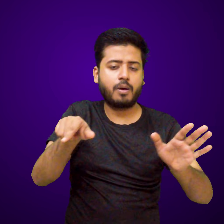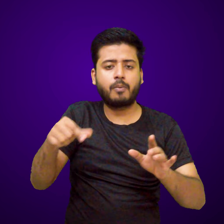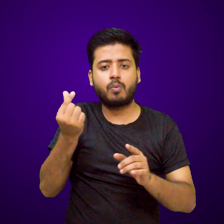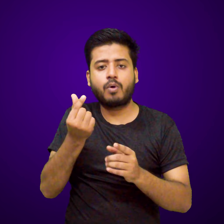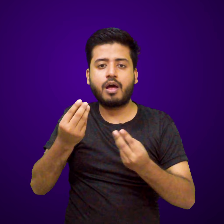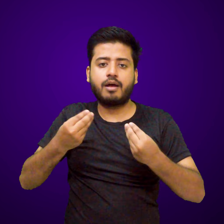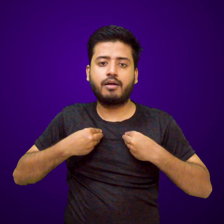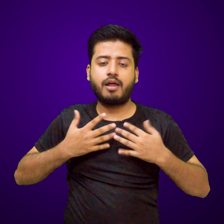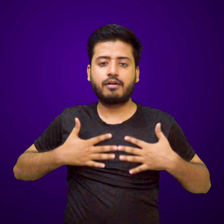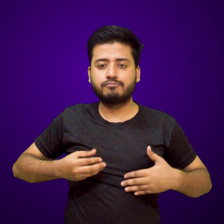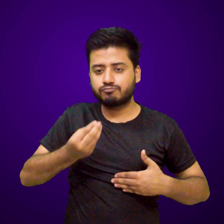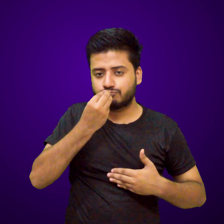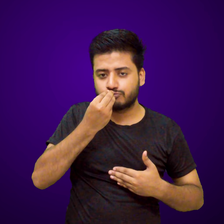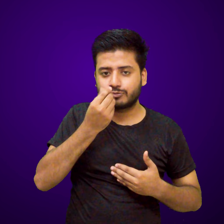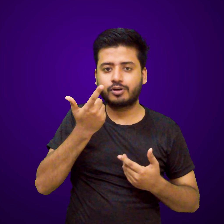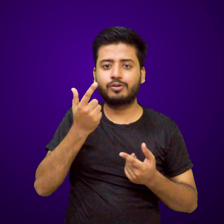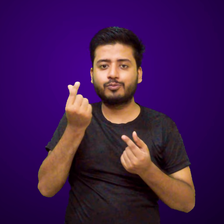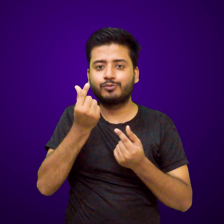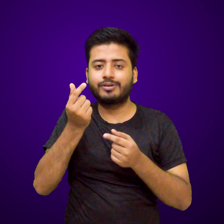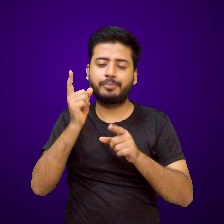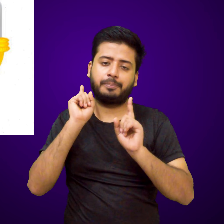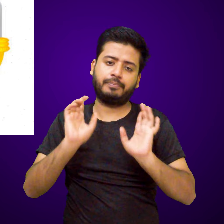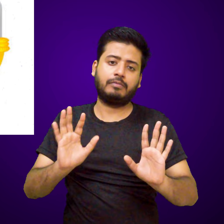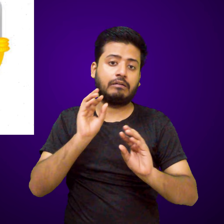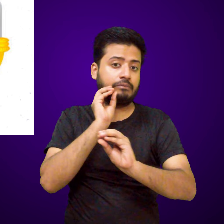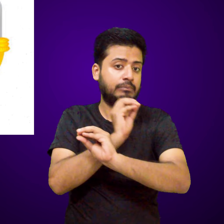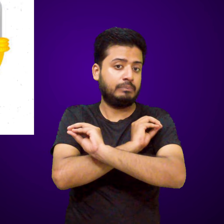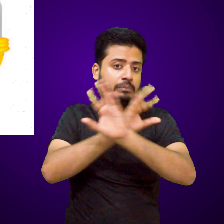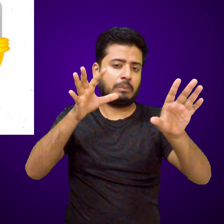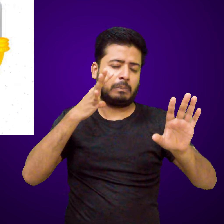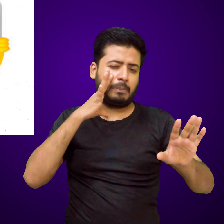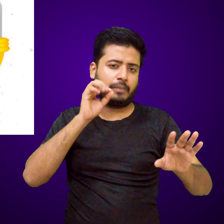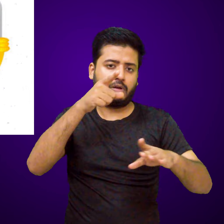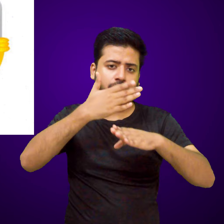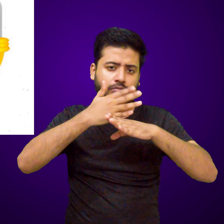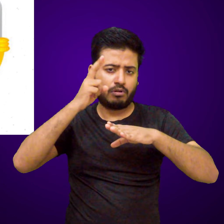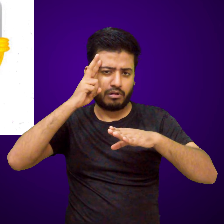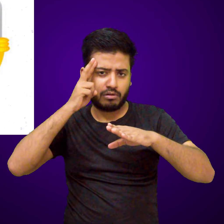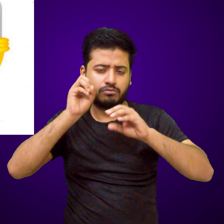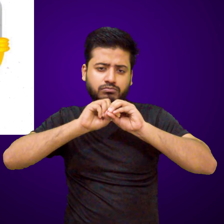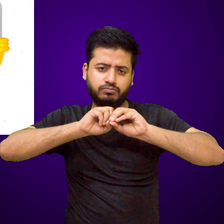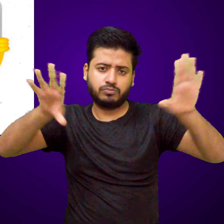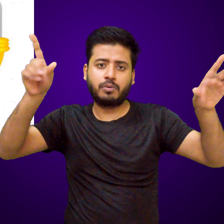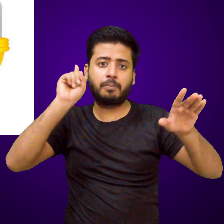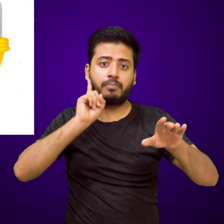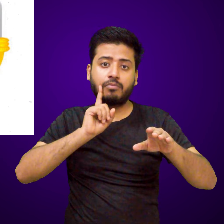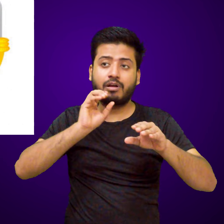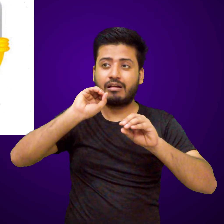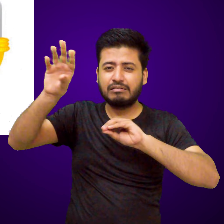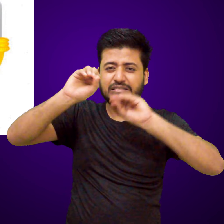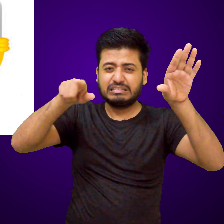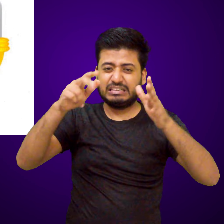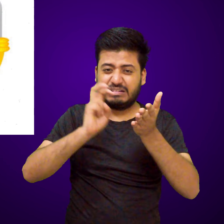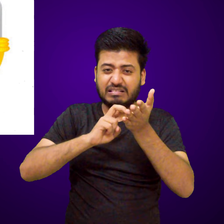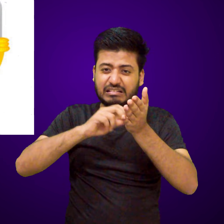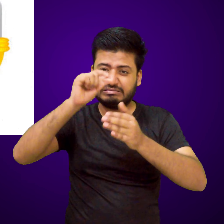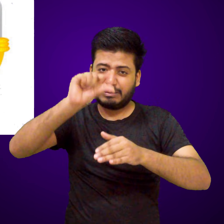2025. How to find sales. Flipkart Offers Store. Visit the official Flipkart Offers Store to find all live